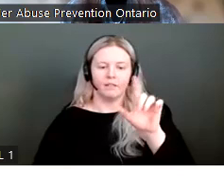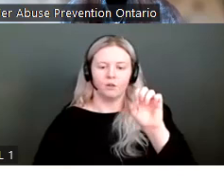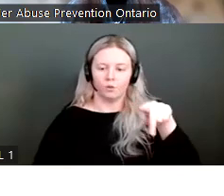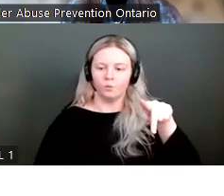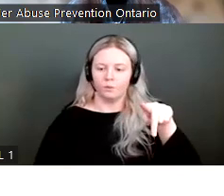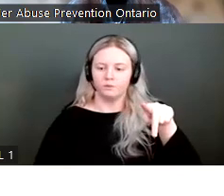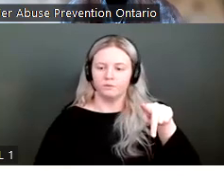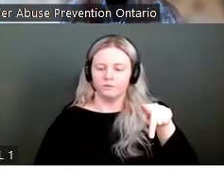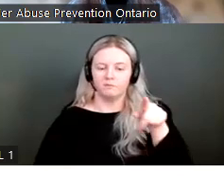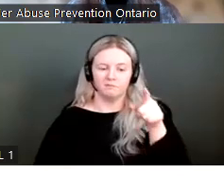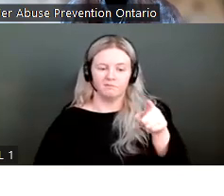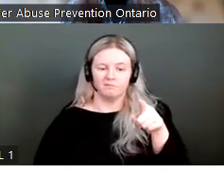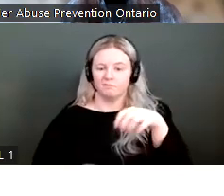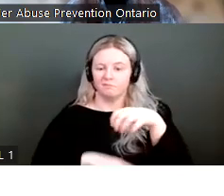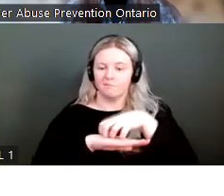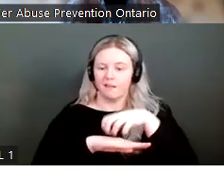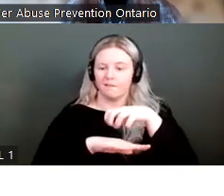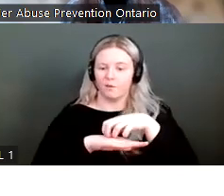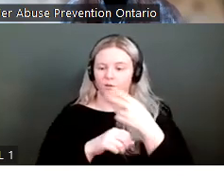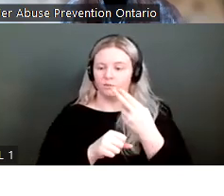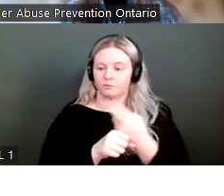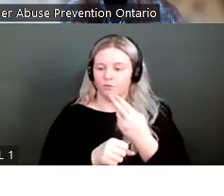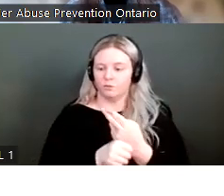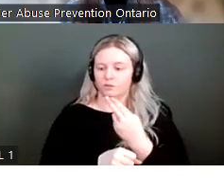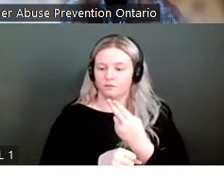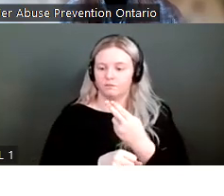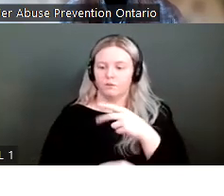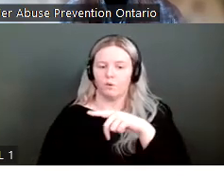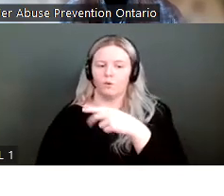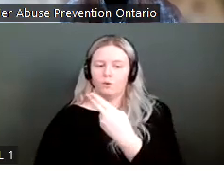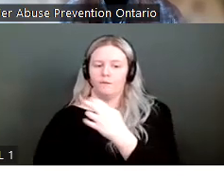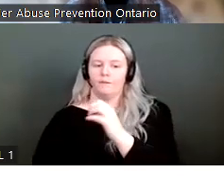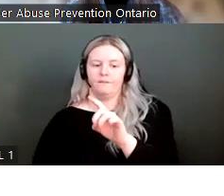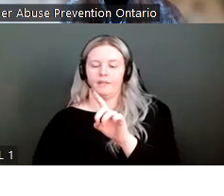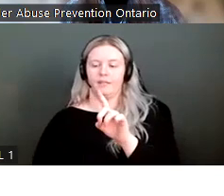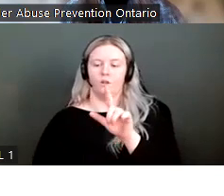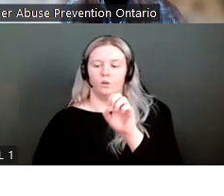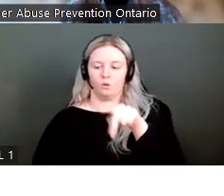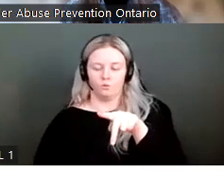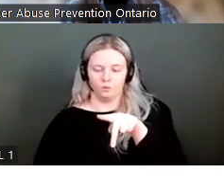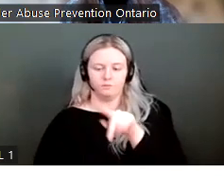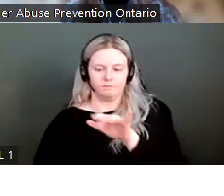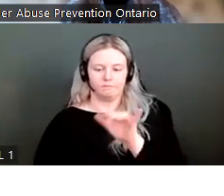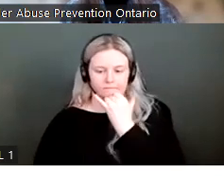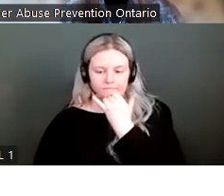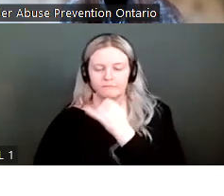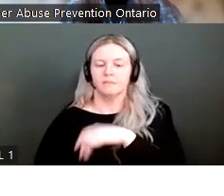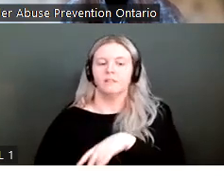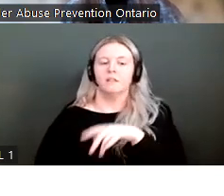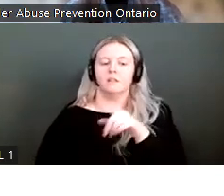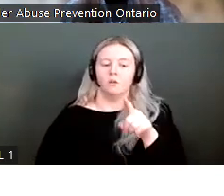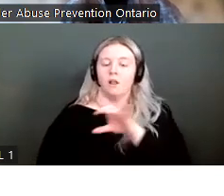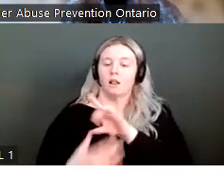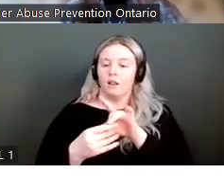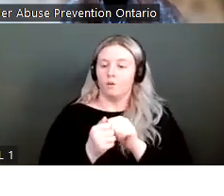this platform to you to provide more options for networking with individuals that are online today,